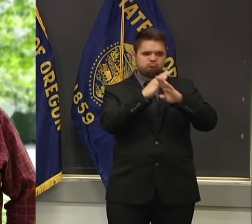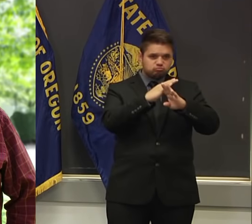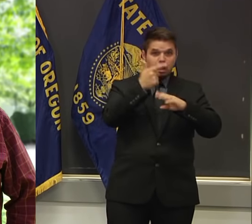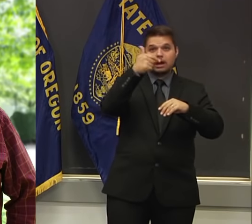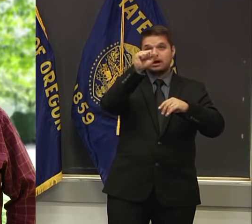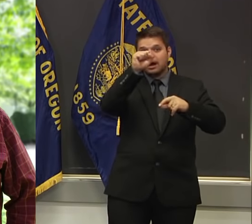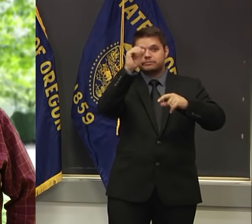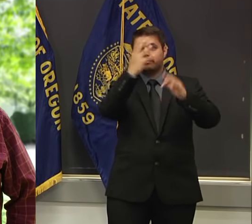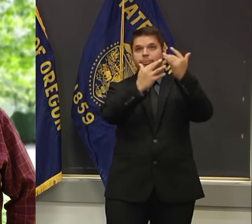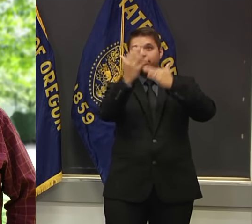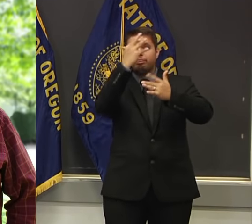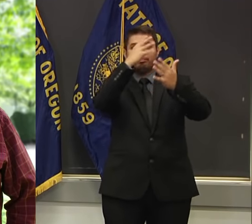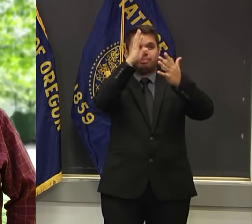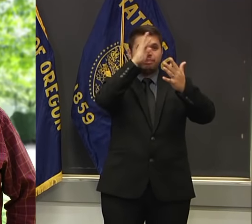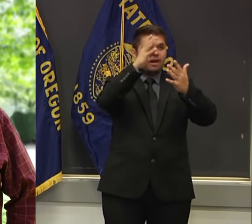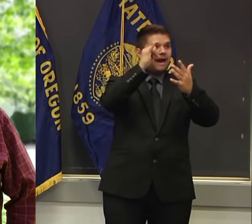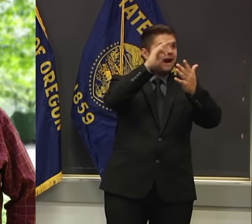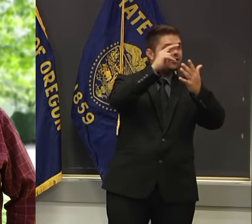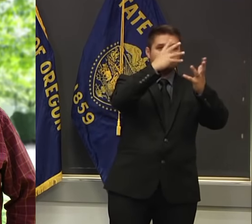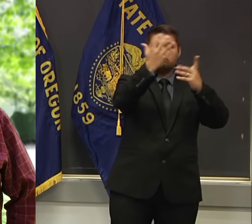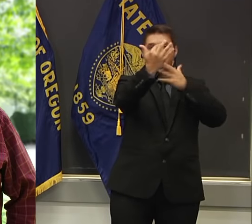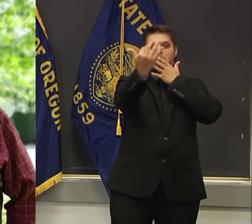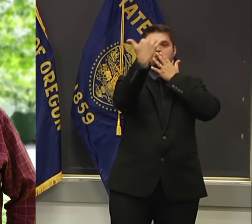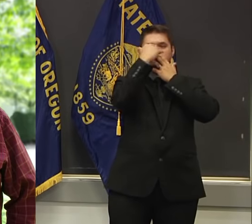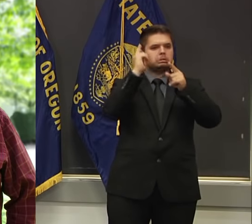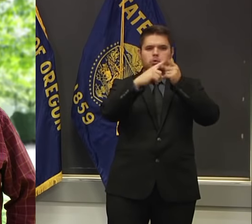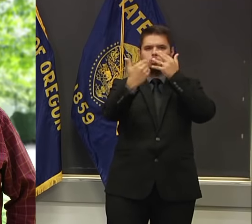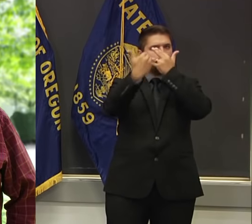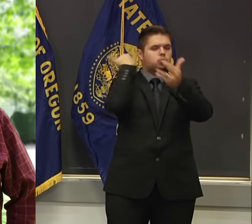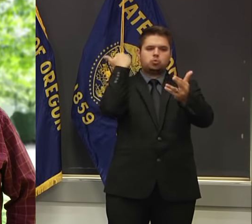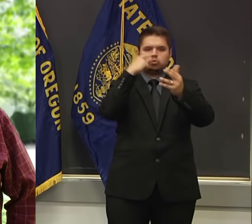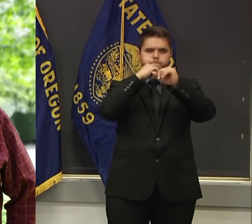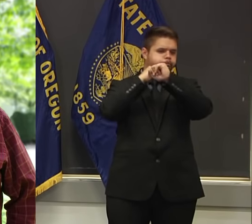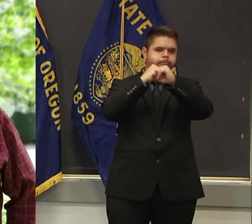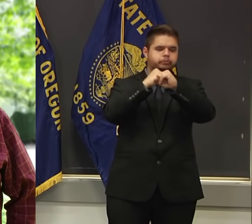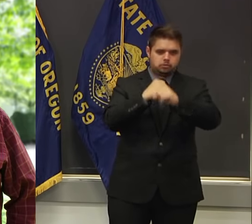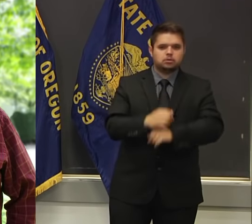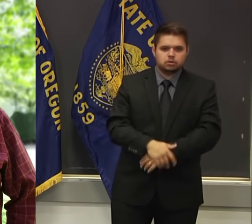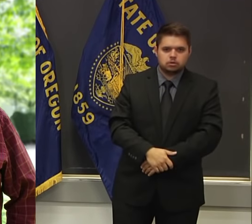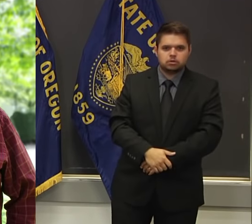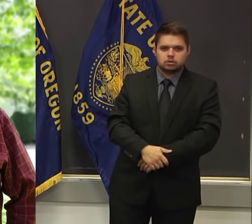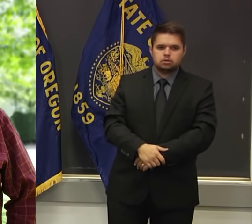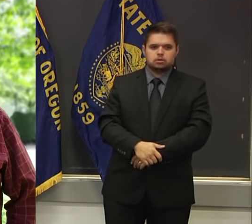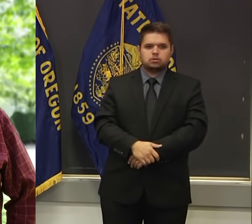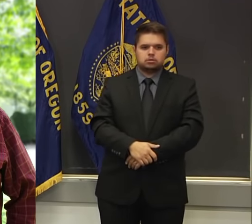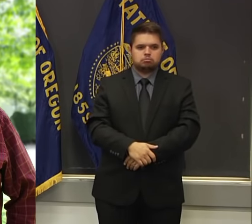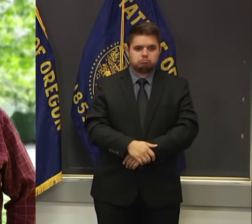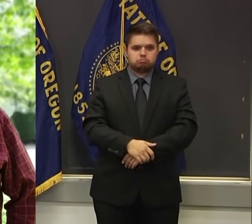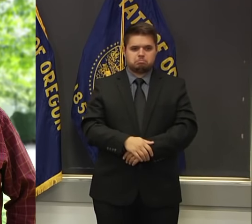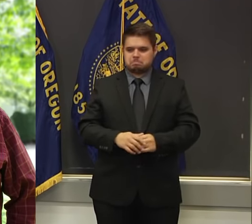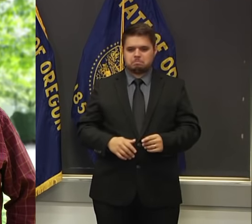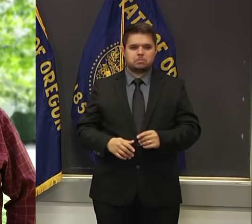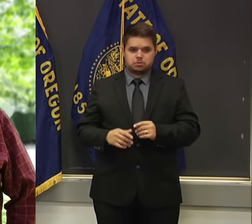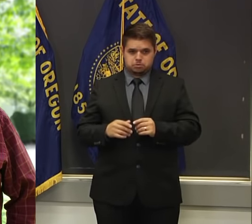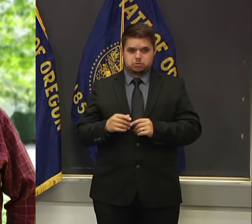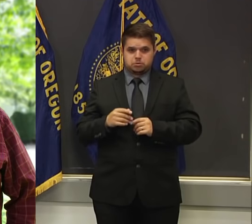more robust respiratory protection, and frankly, for most of us, we should simply avoid it.